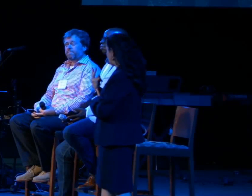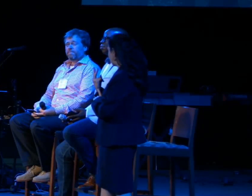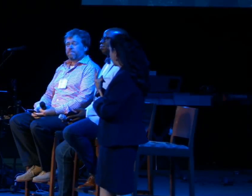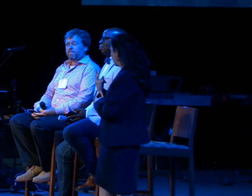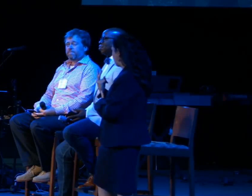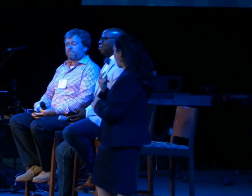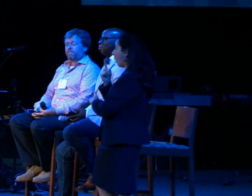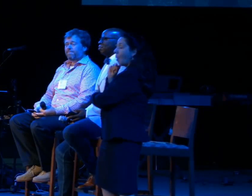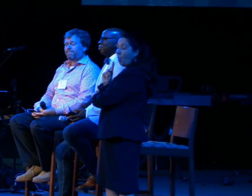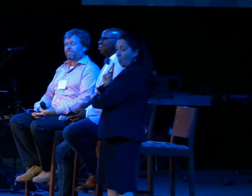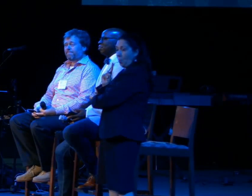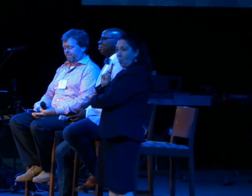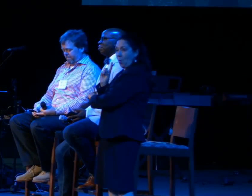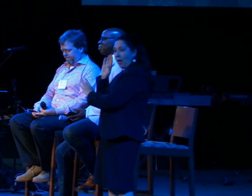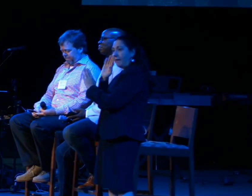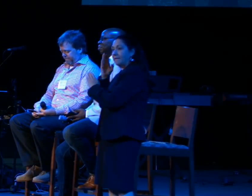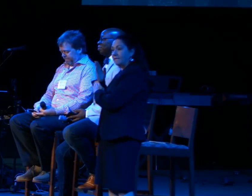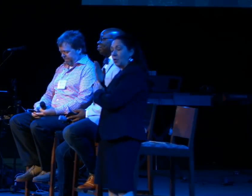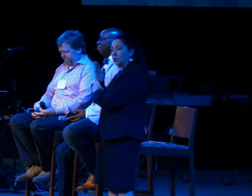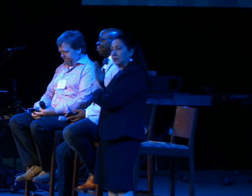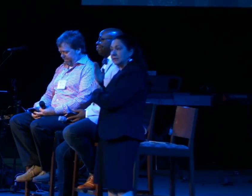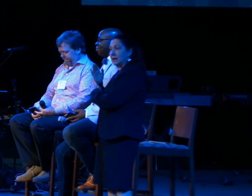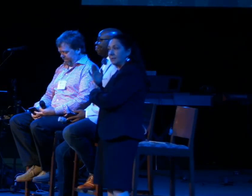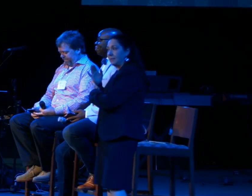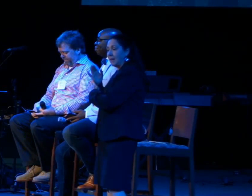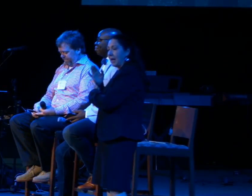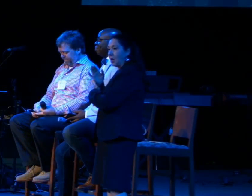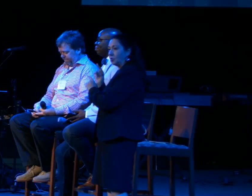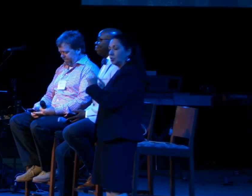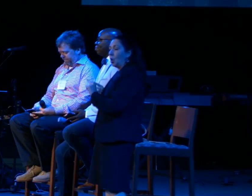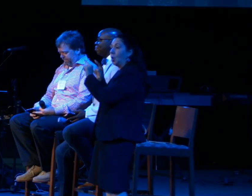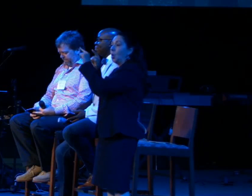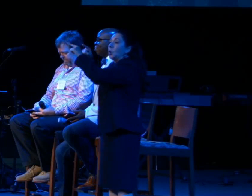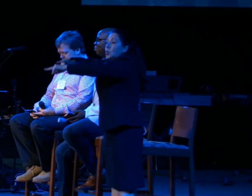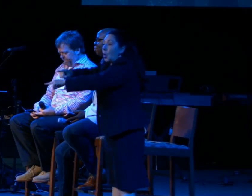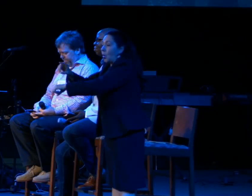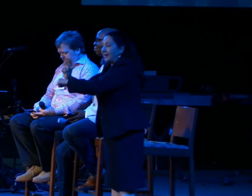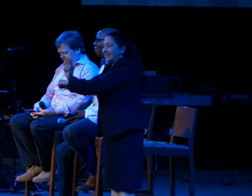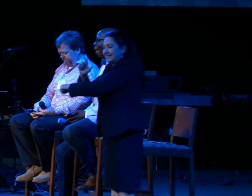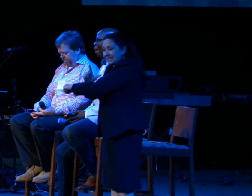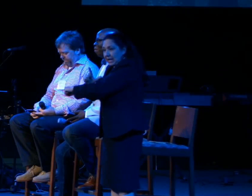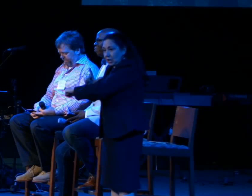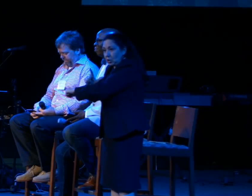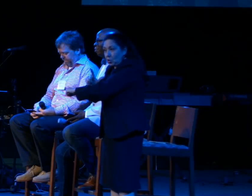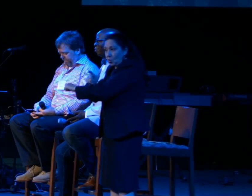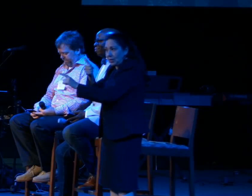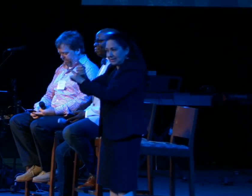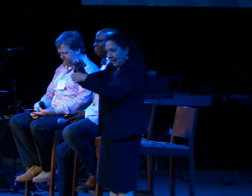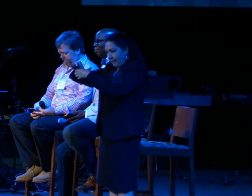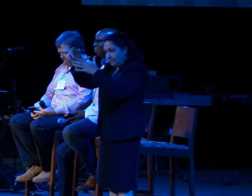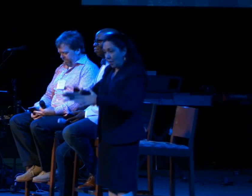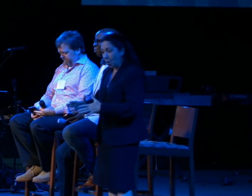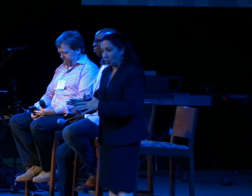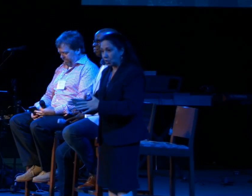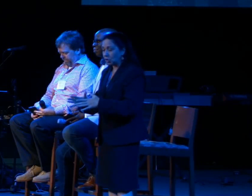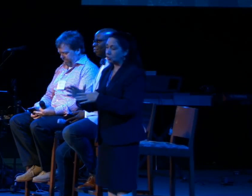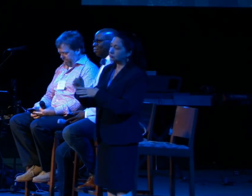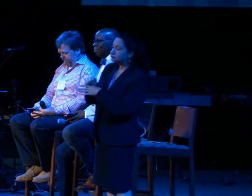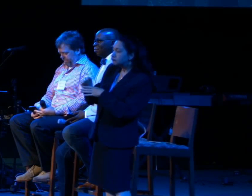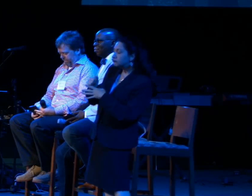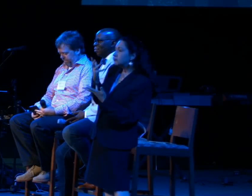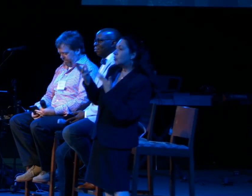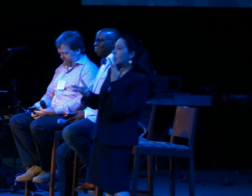directly about going to St. Louis as a delegate and what some of those practices, maybe some strategy around